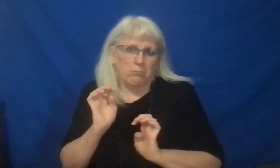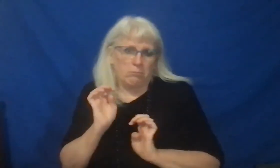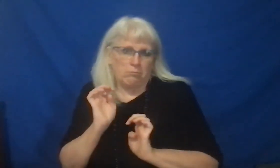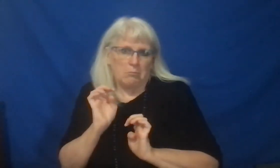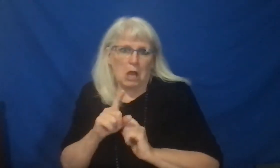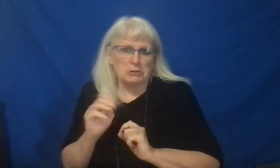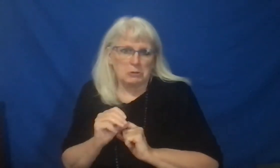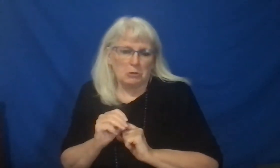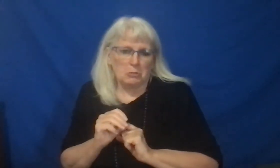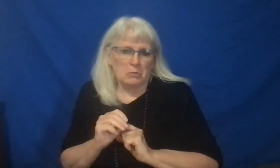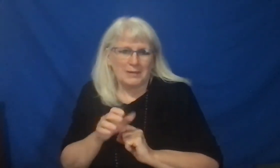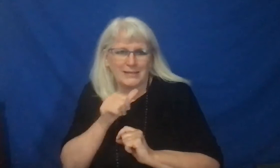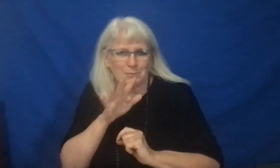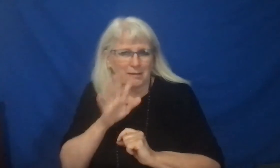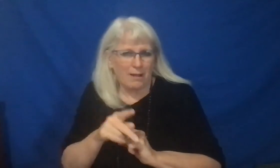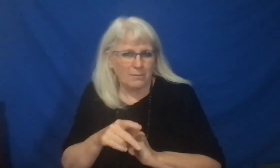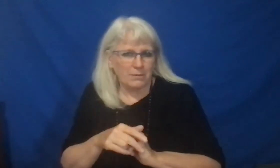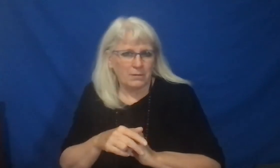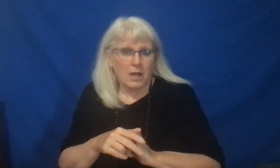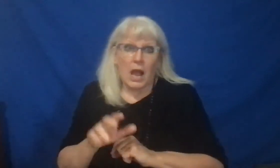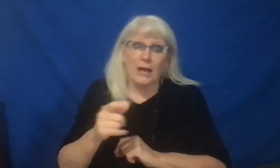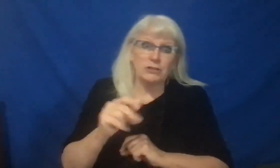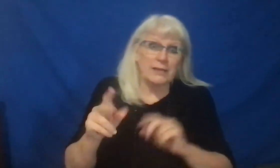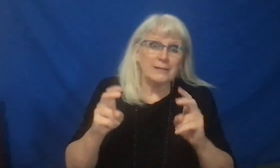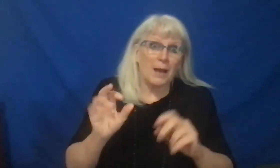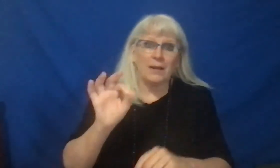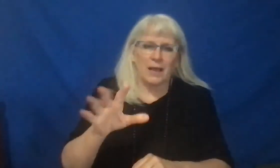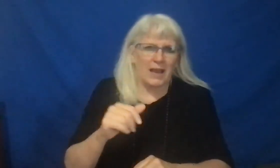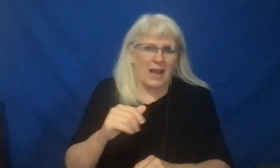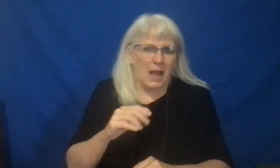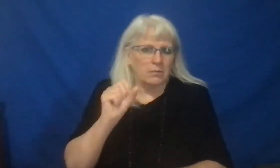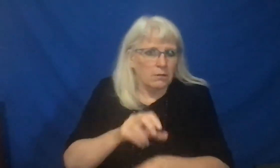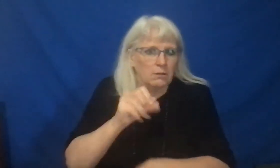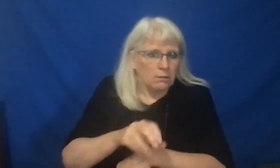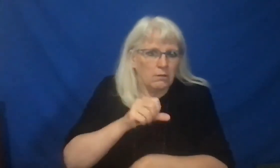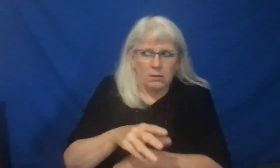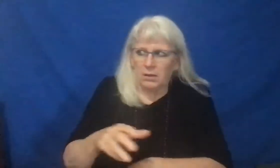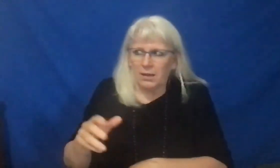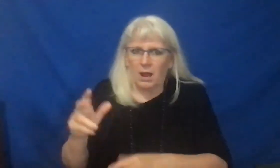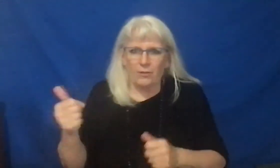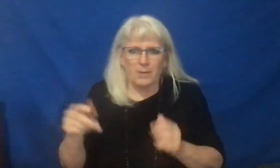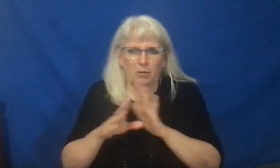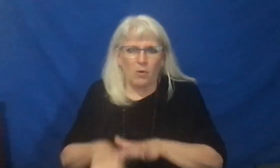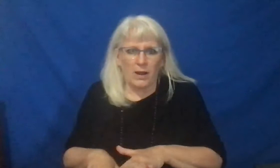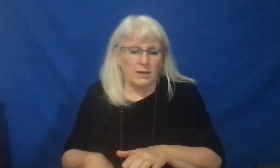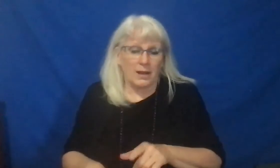what I thought about an agenda topic. And I get very self-conscious about that. And I wanted to share with you, I just discovered